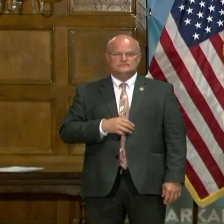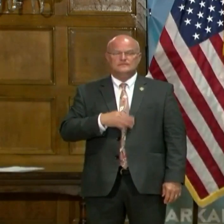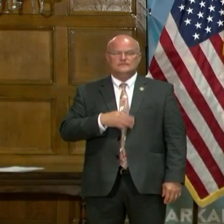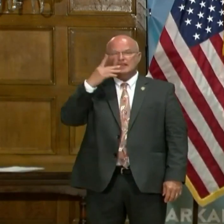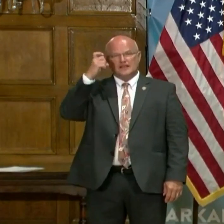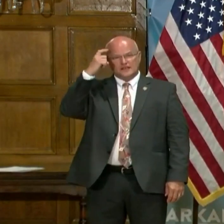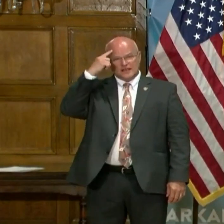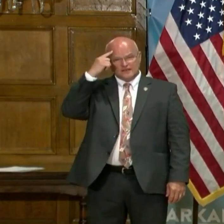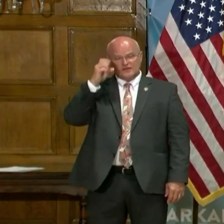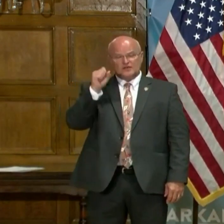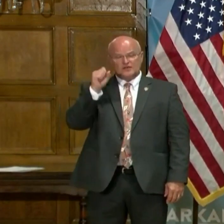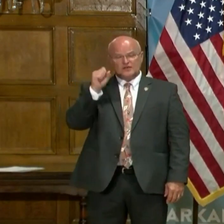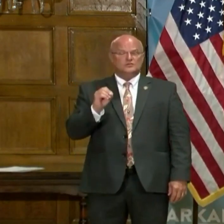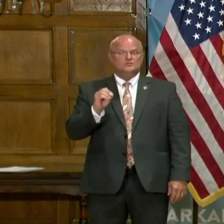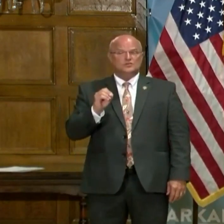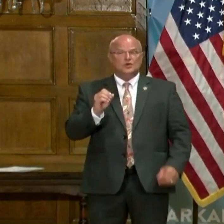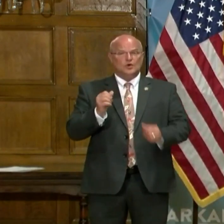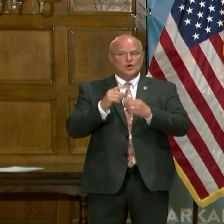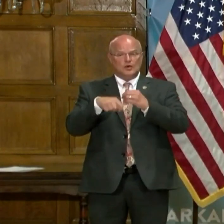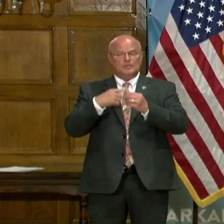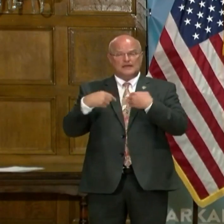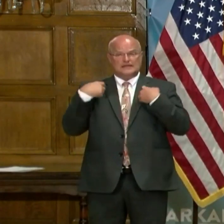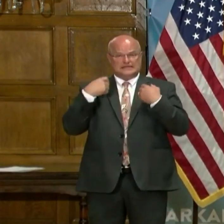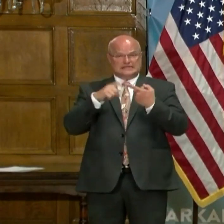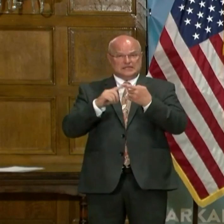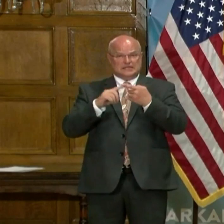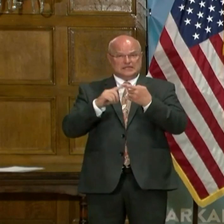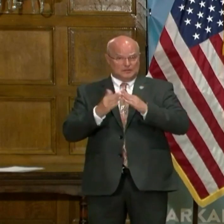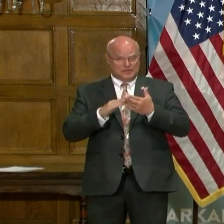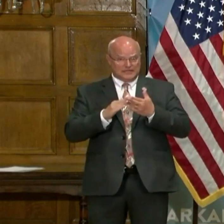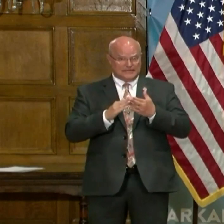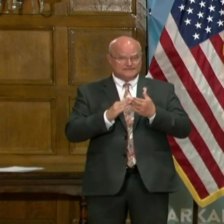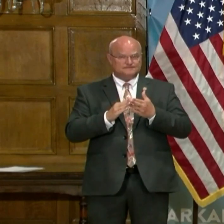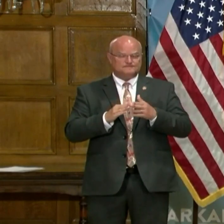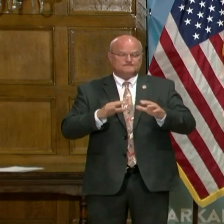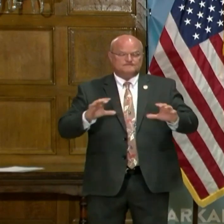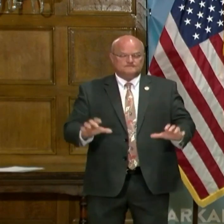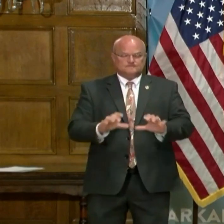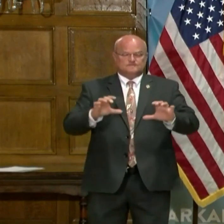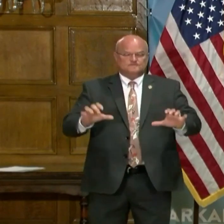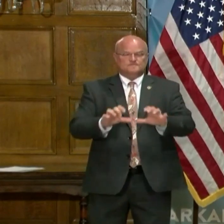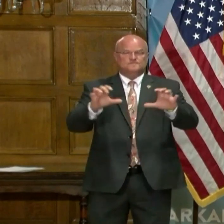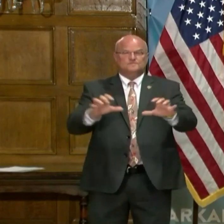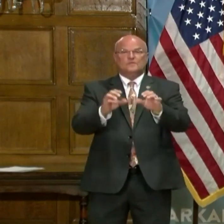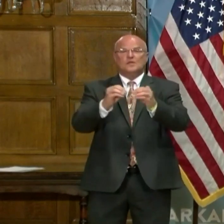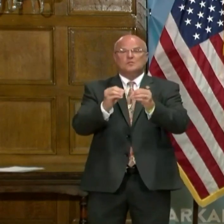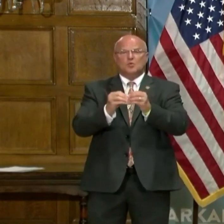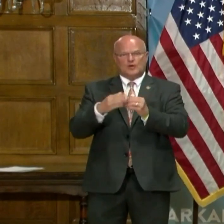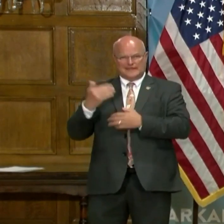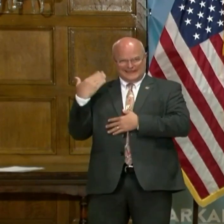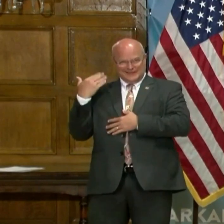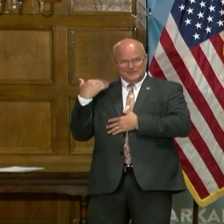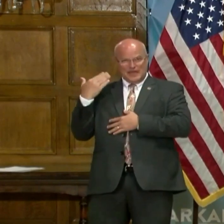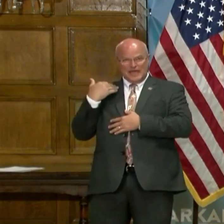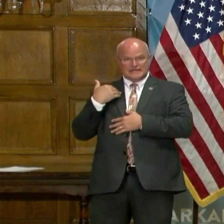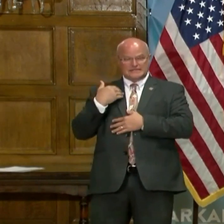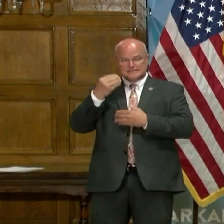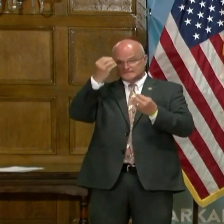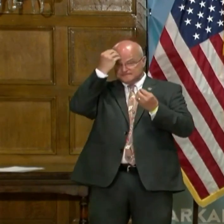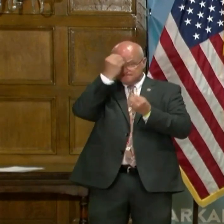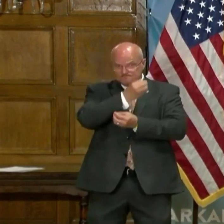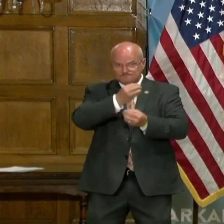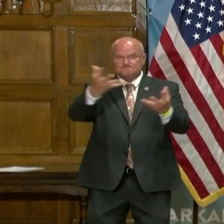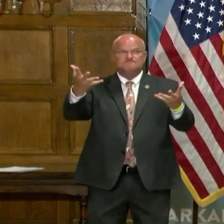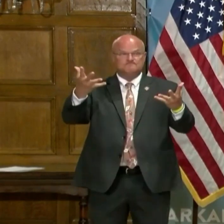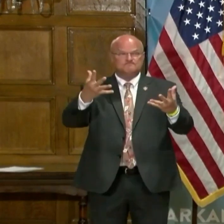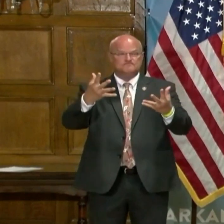Thank you, Governor. So with regard to the Latino community, we're actively now, more so than in the past, bringing awareness of